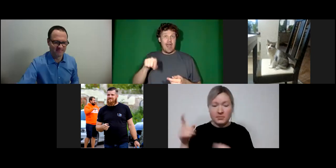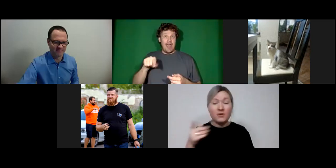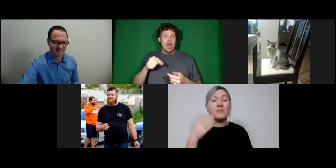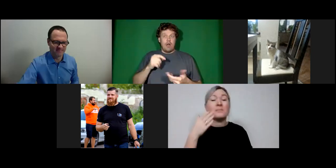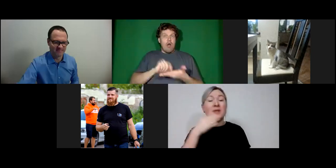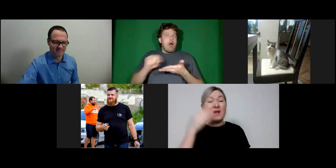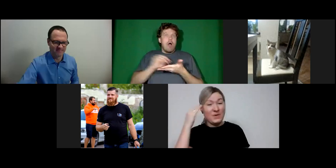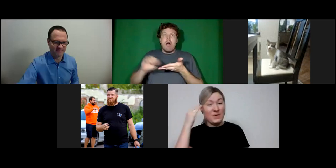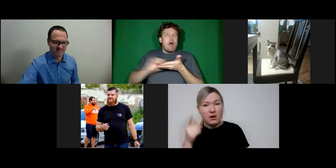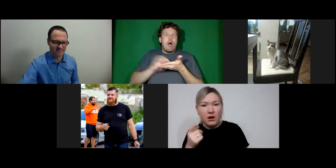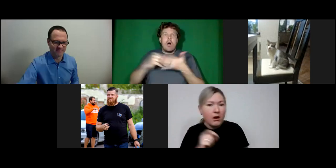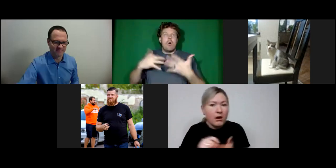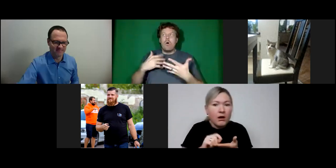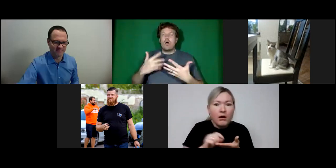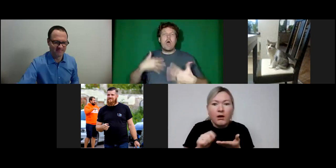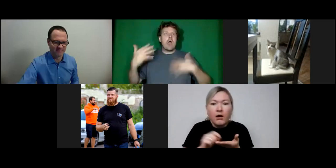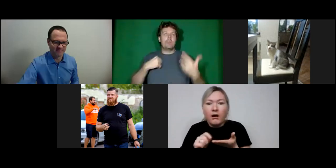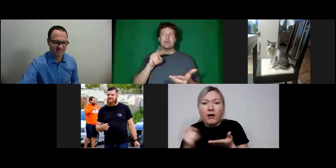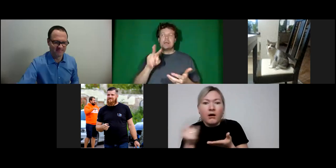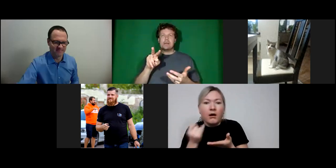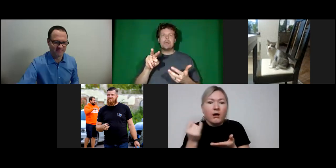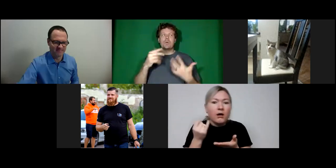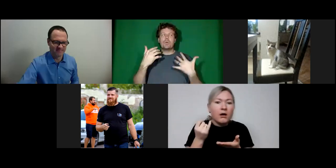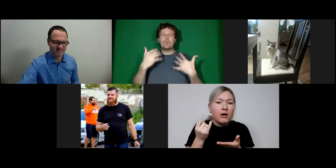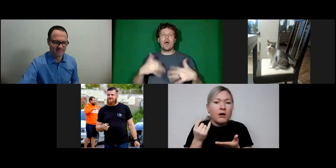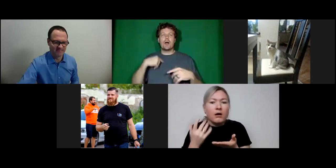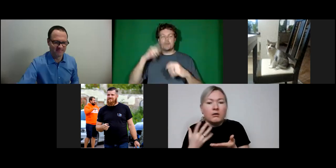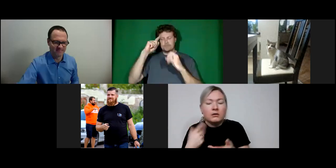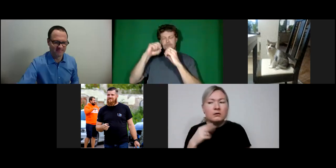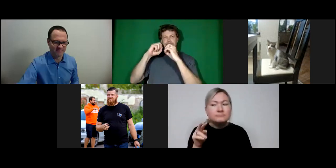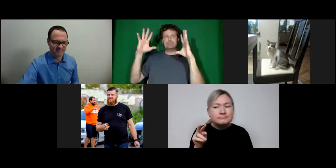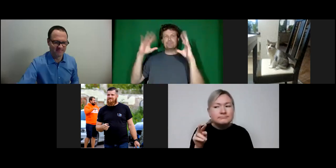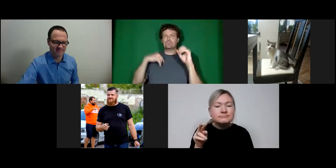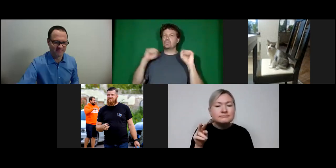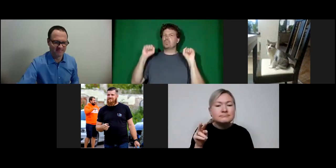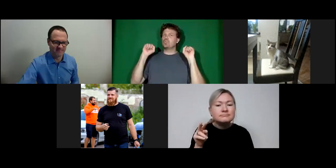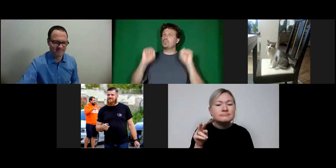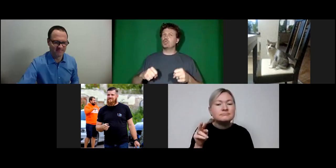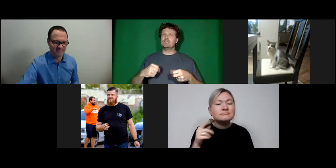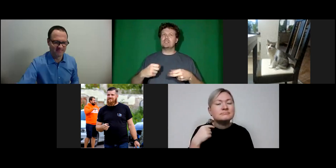and he interpreted for me. And the South Korean journalist was just so amazed at my story.